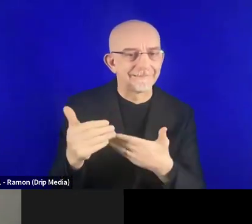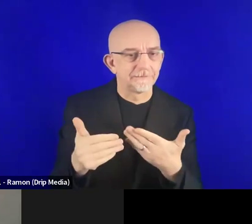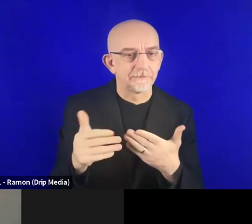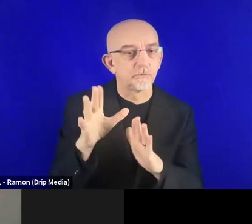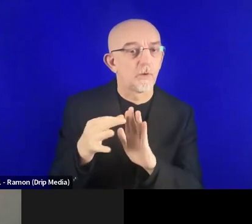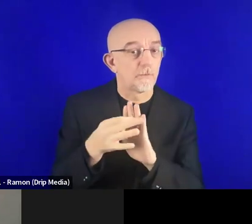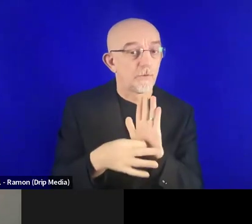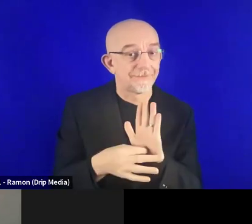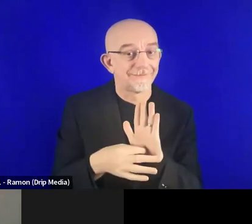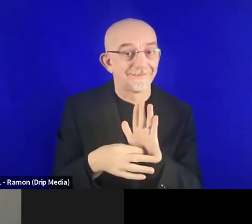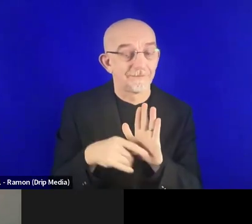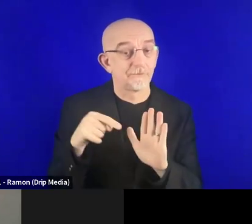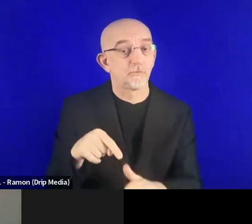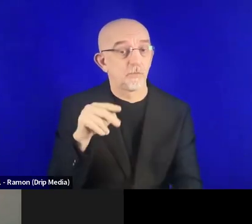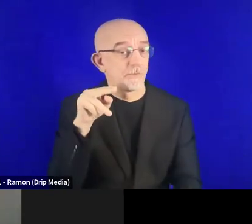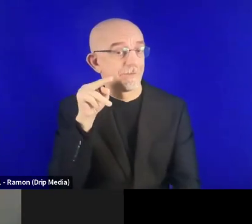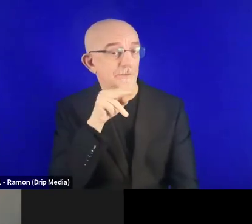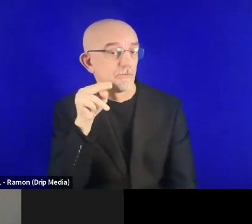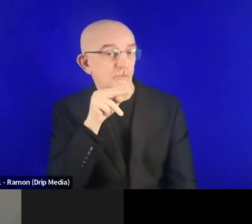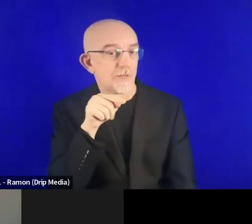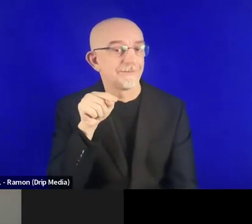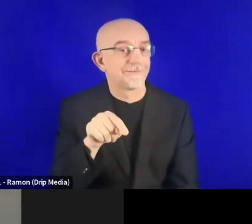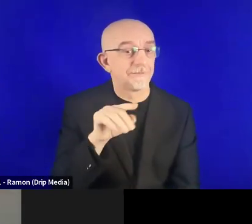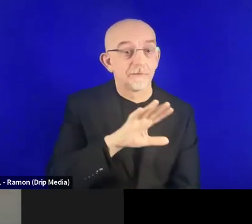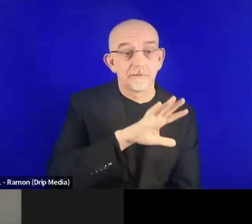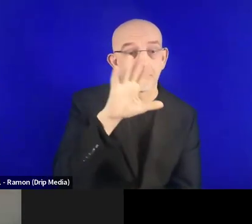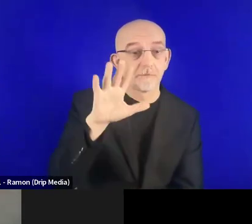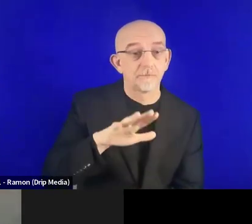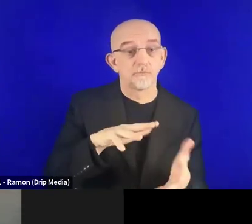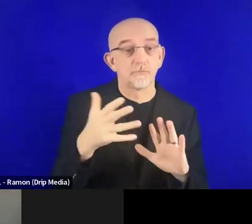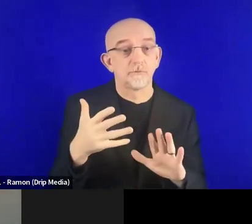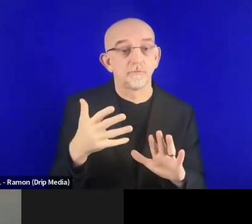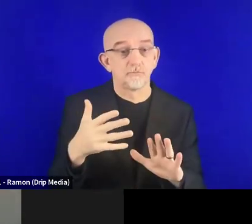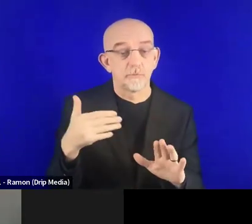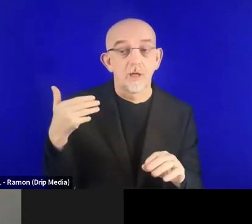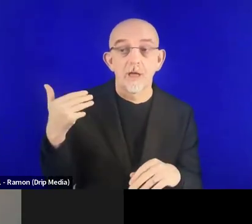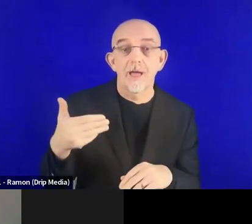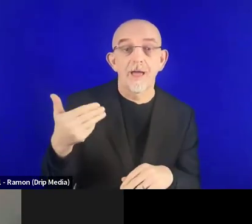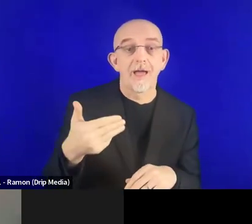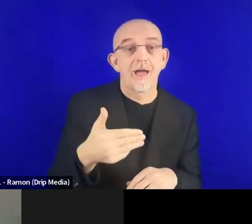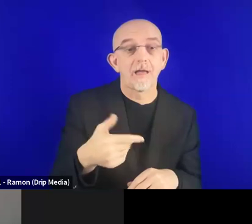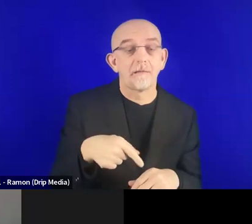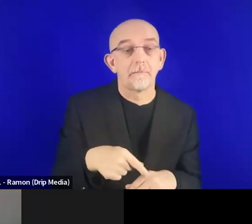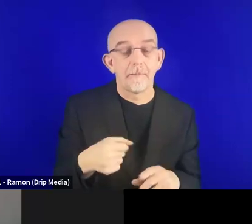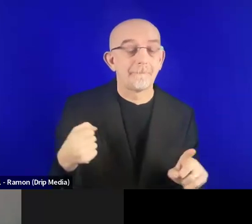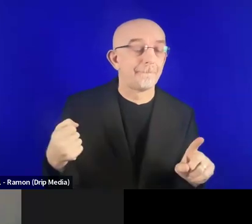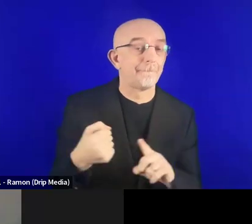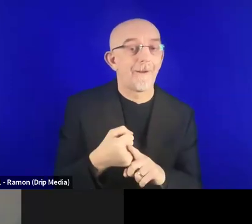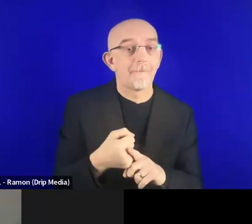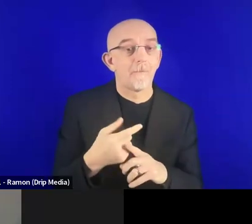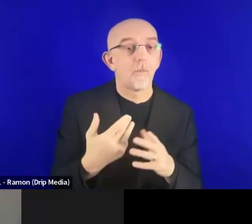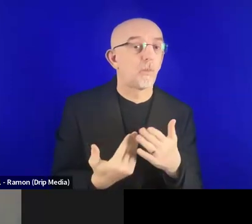the issue of persons with disability, it is new. The OPDs are doing a lot to ensure